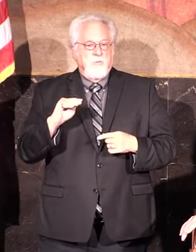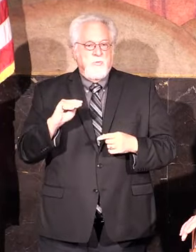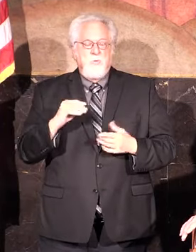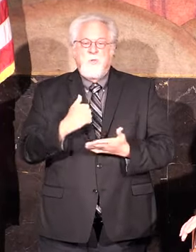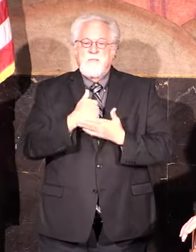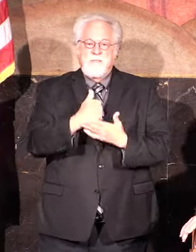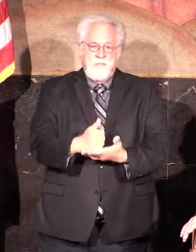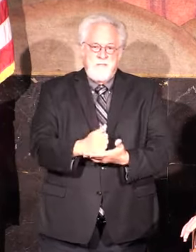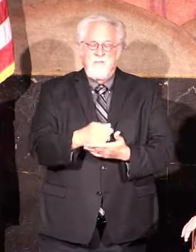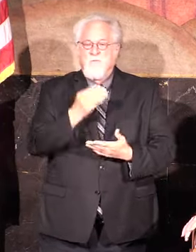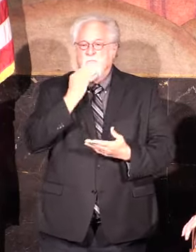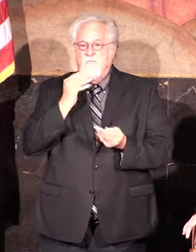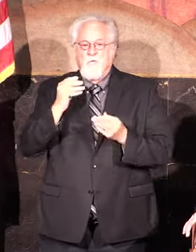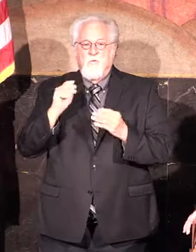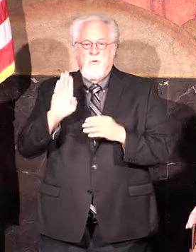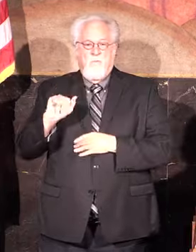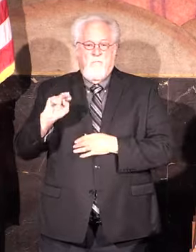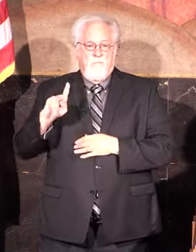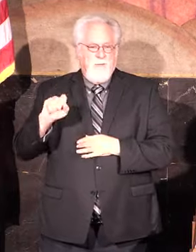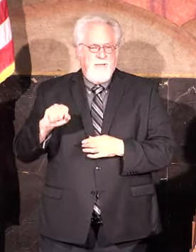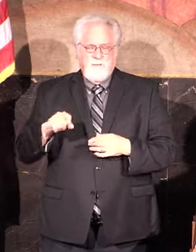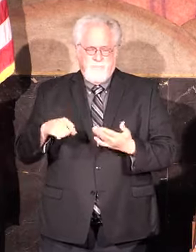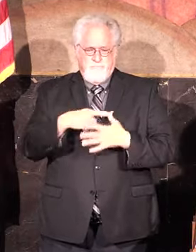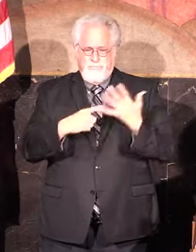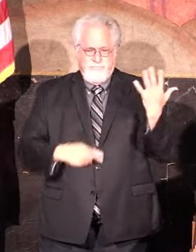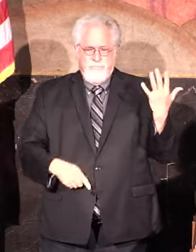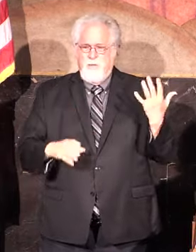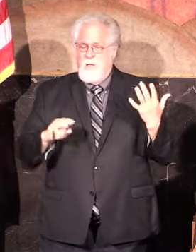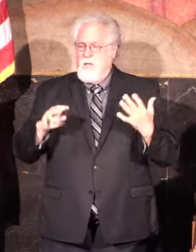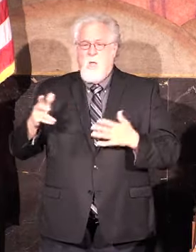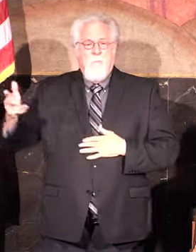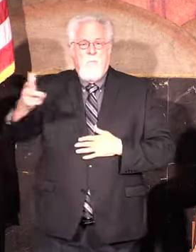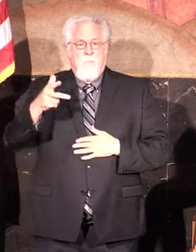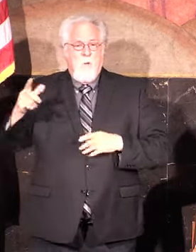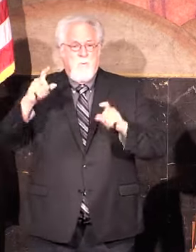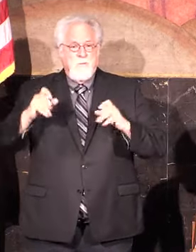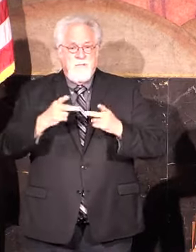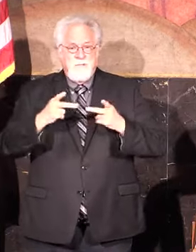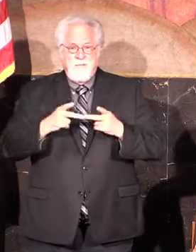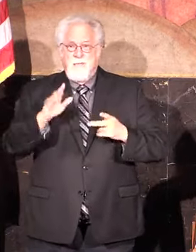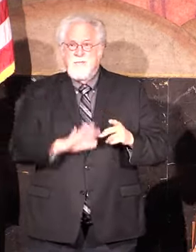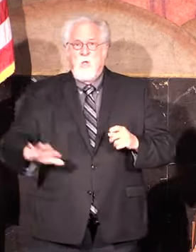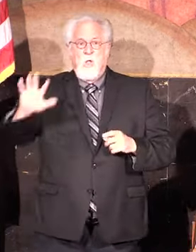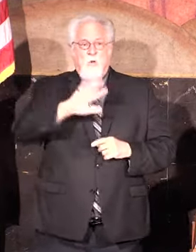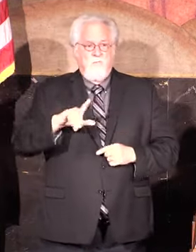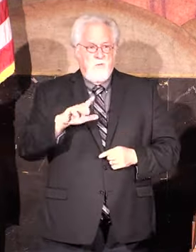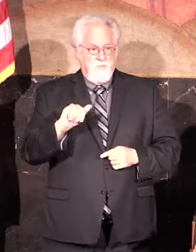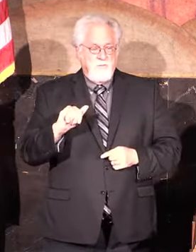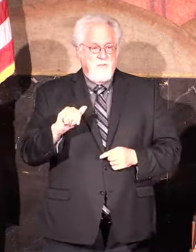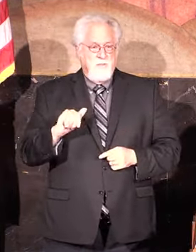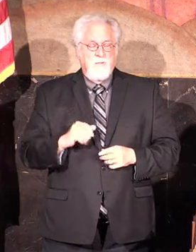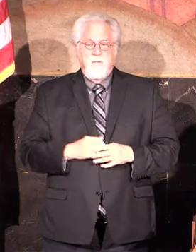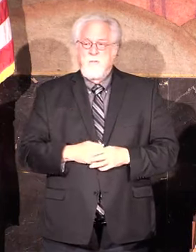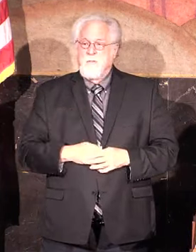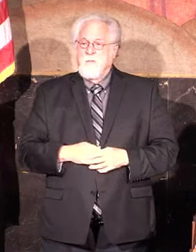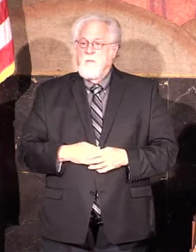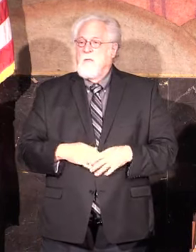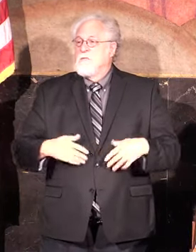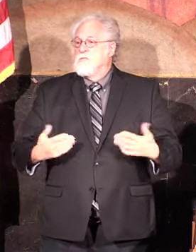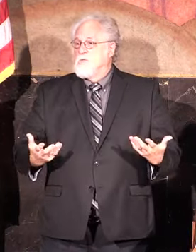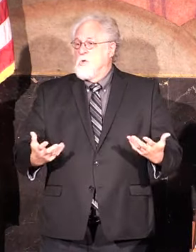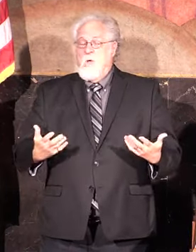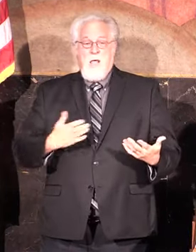assisting at food banks. I mean, you name it, mobile test sites all over the state of Louisiana. So while